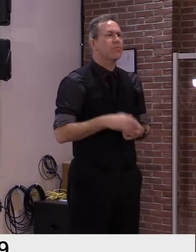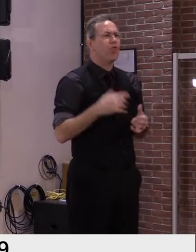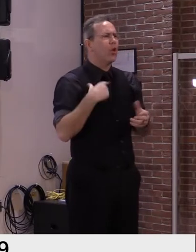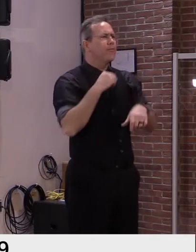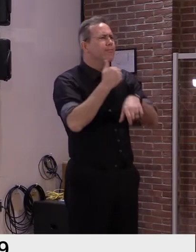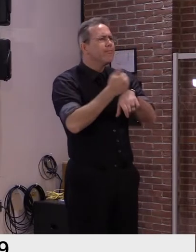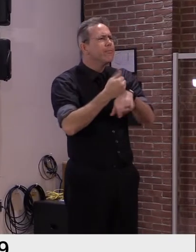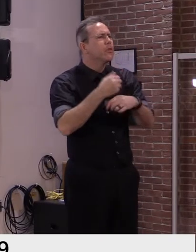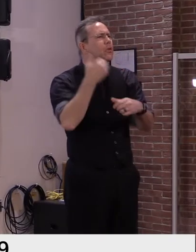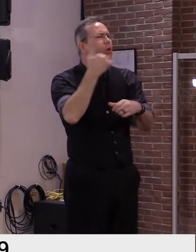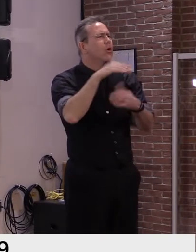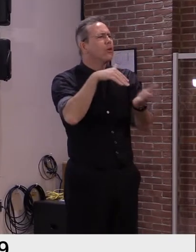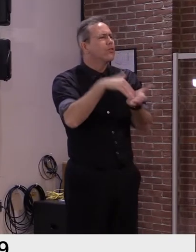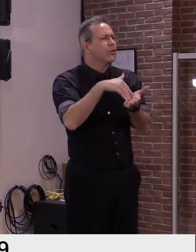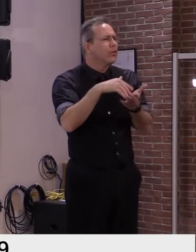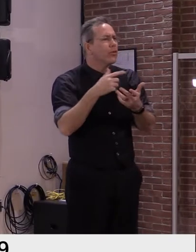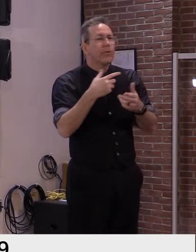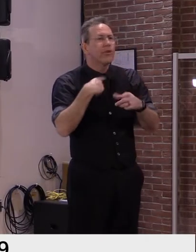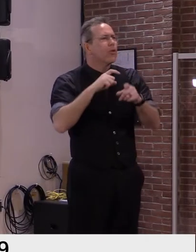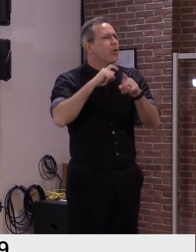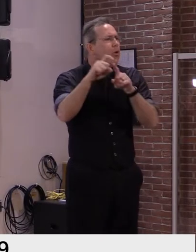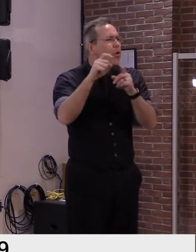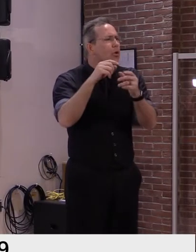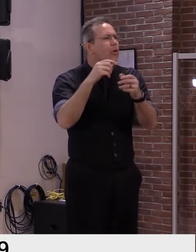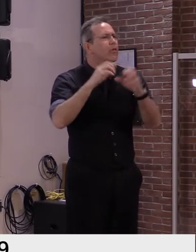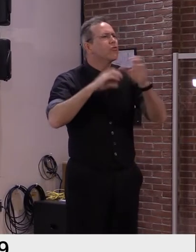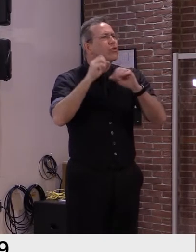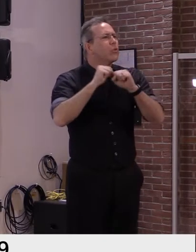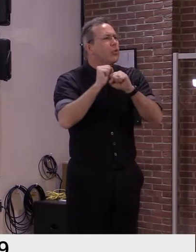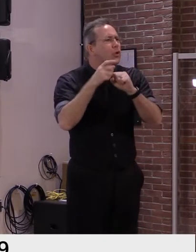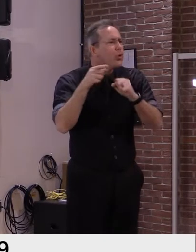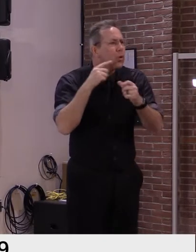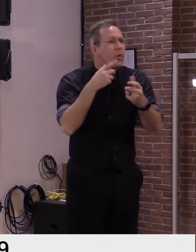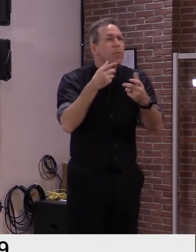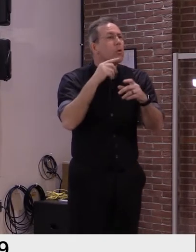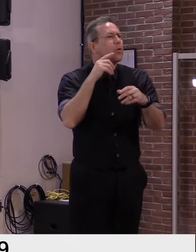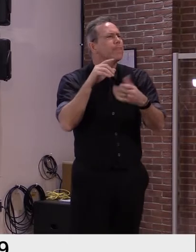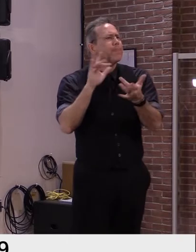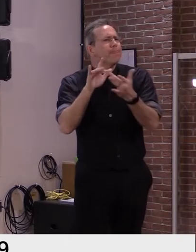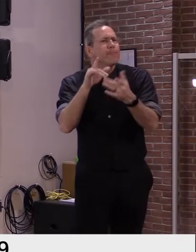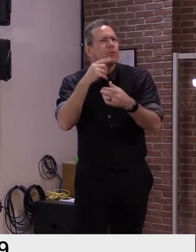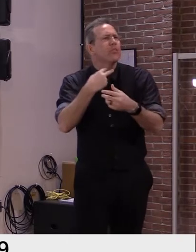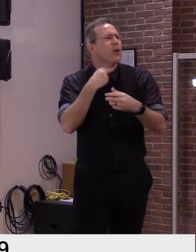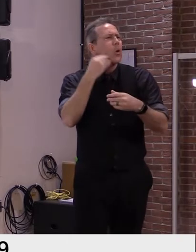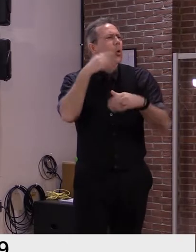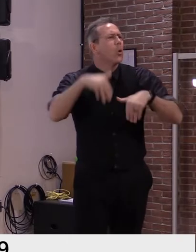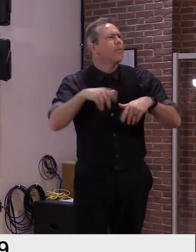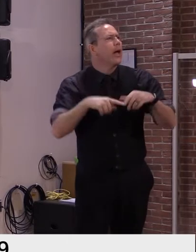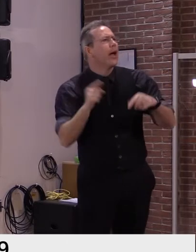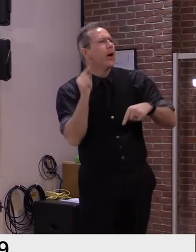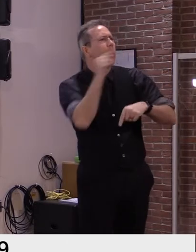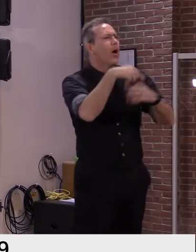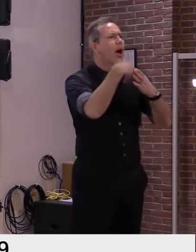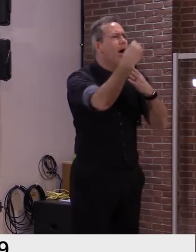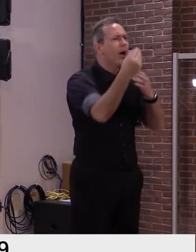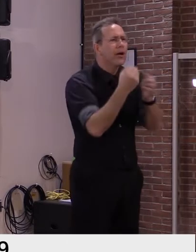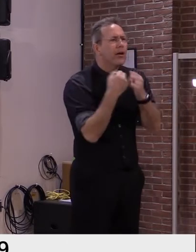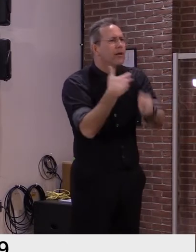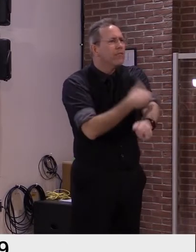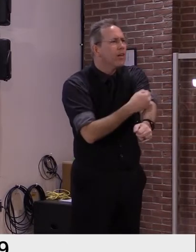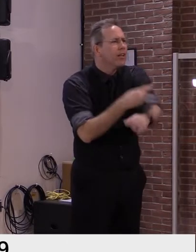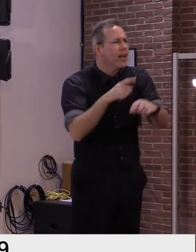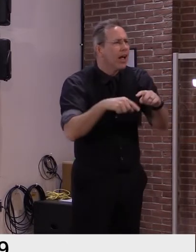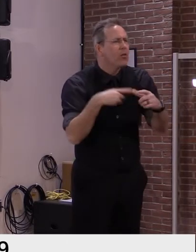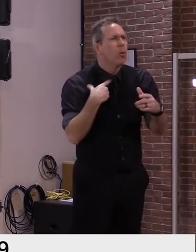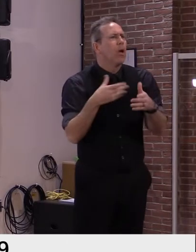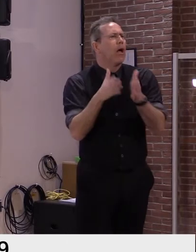homebound individuals for those that we haven't reached yet to request vaccine appointments starting